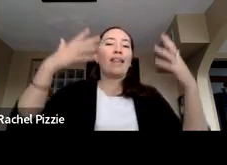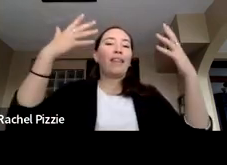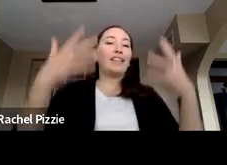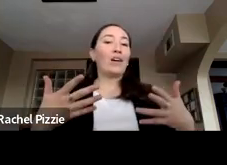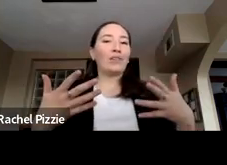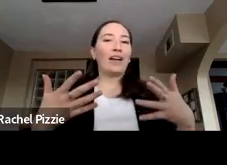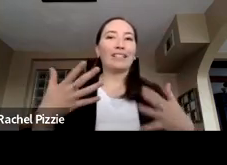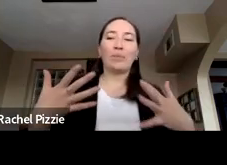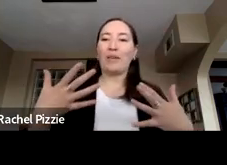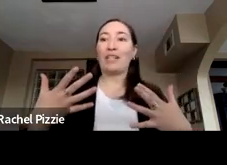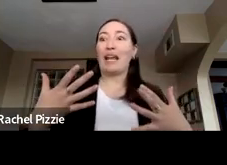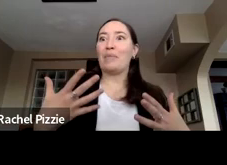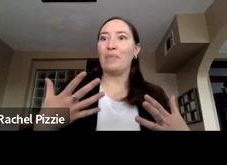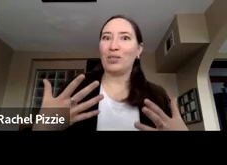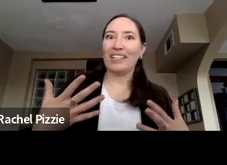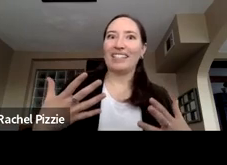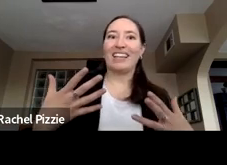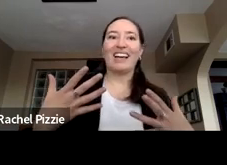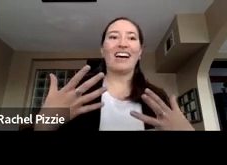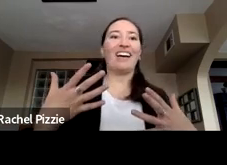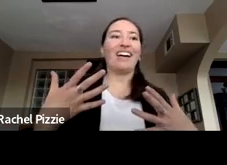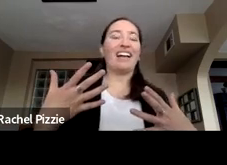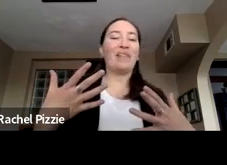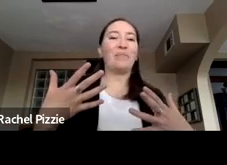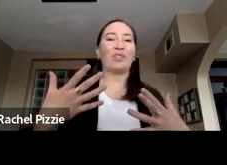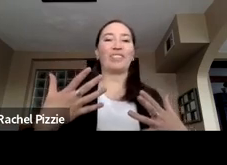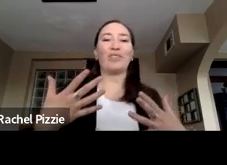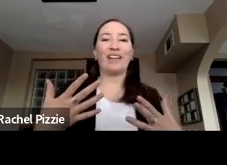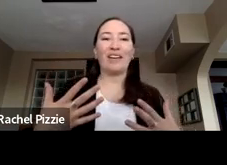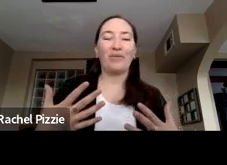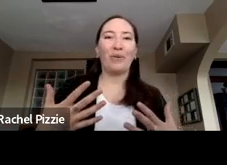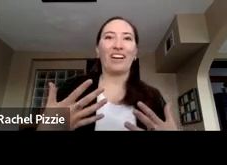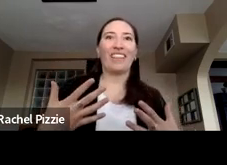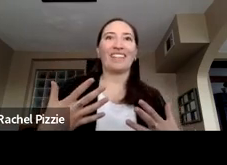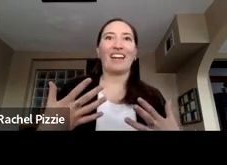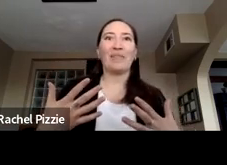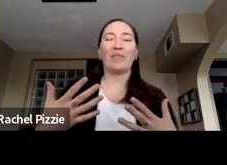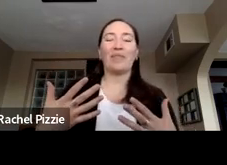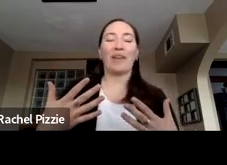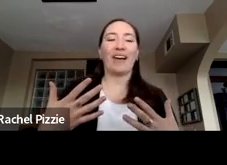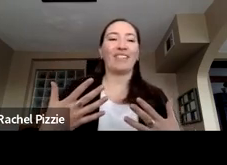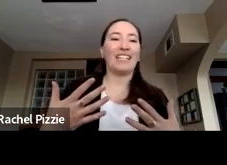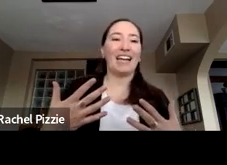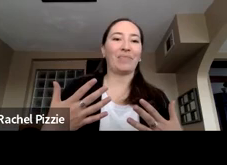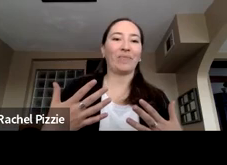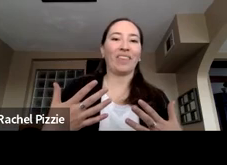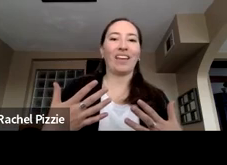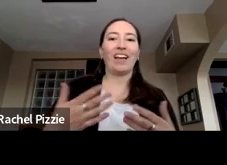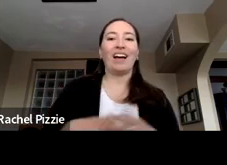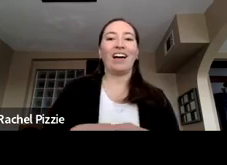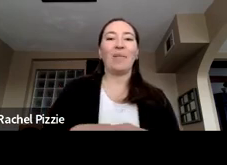So this already is a bit of an ambitious agenda for the time that we have